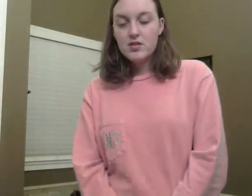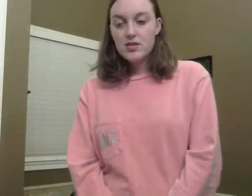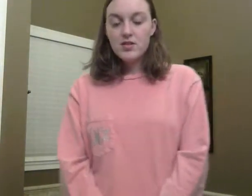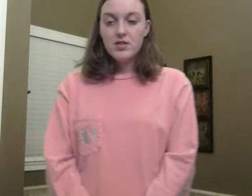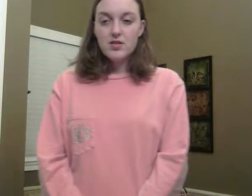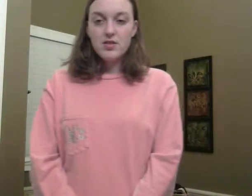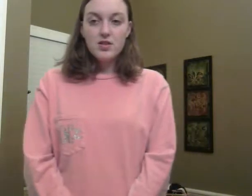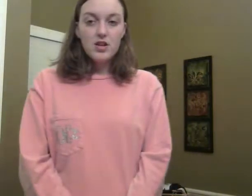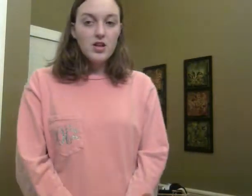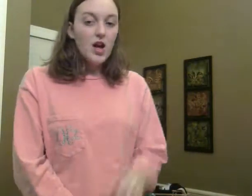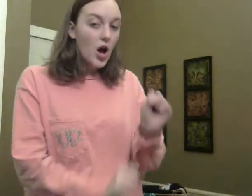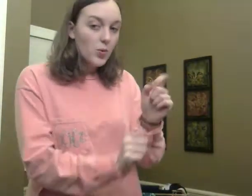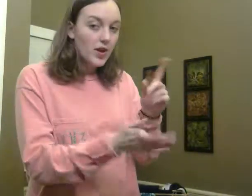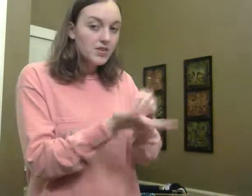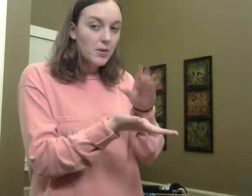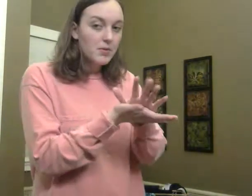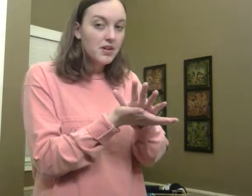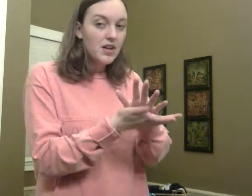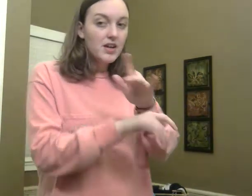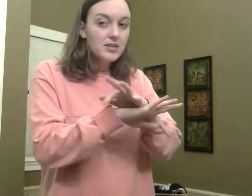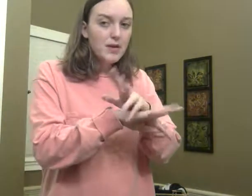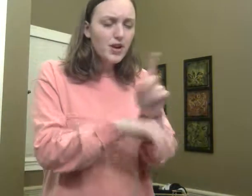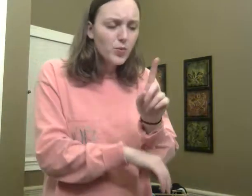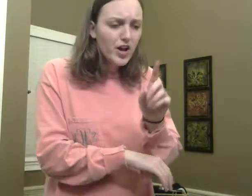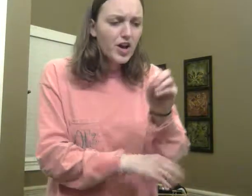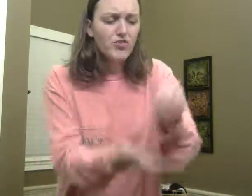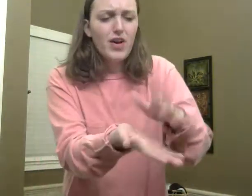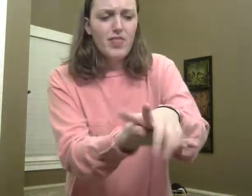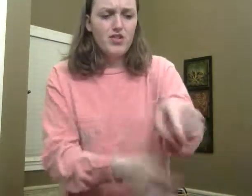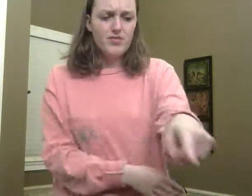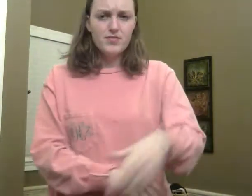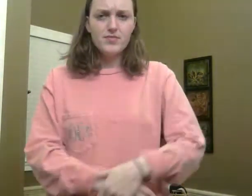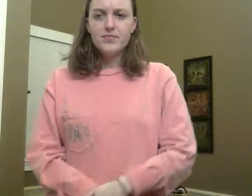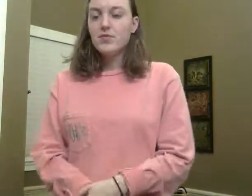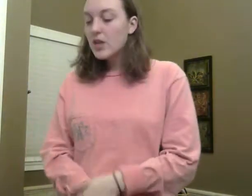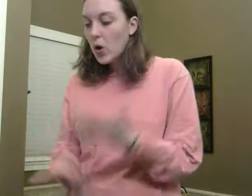Okay, so put a spider right there. What's your answer going to be? Which is,